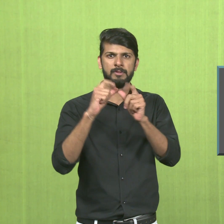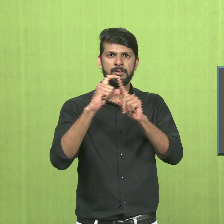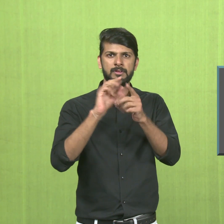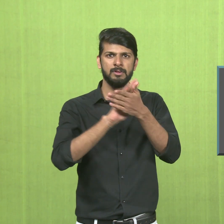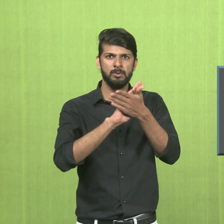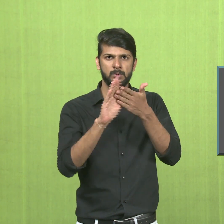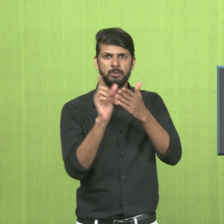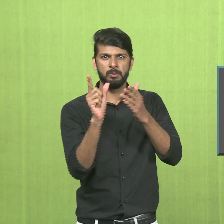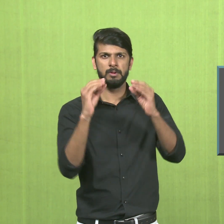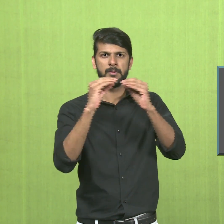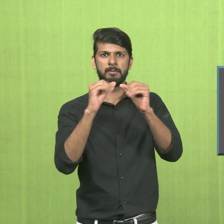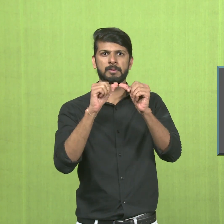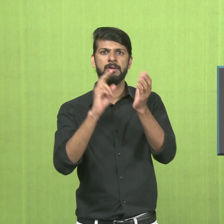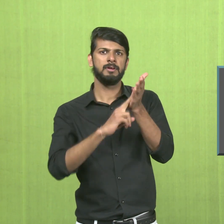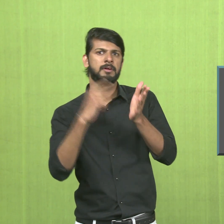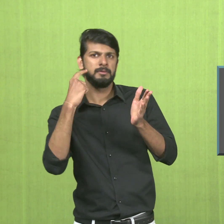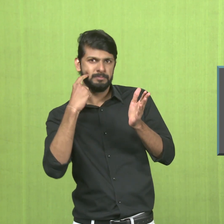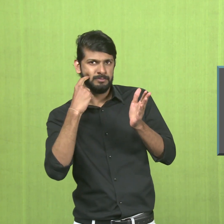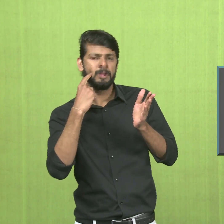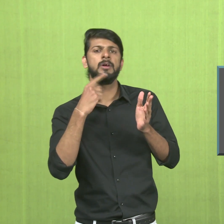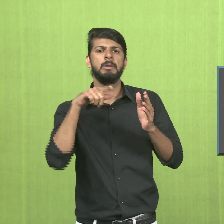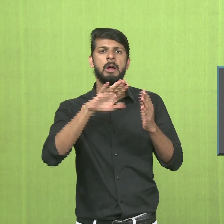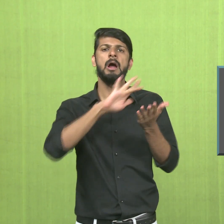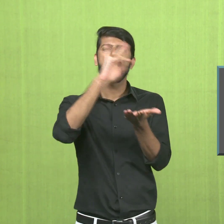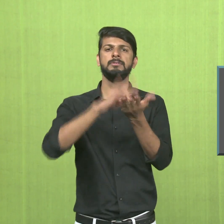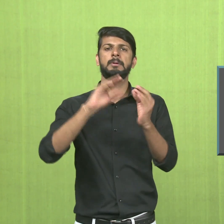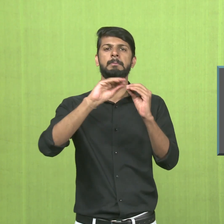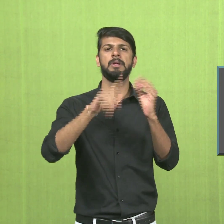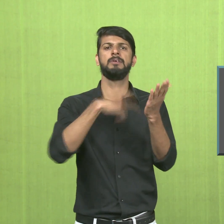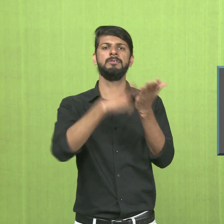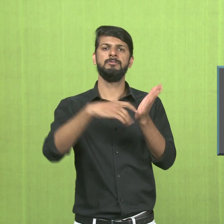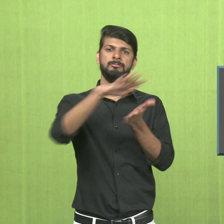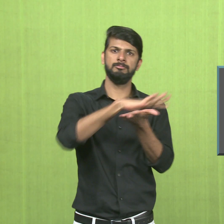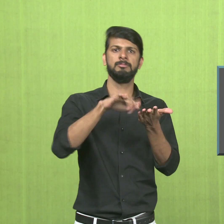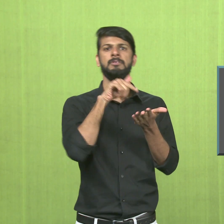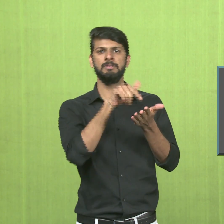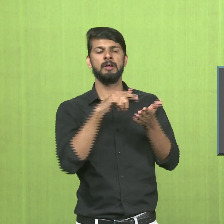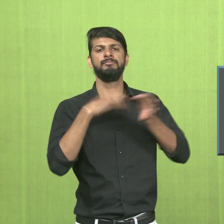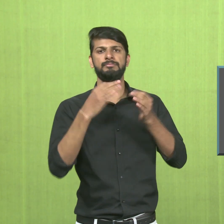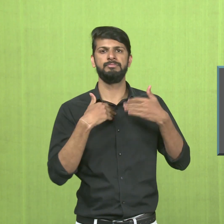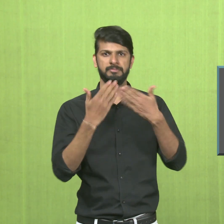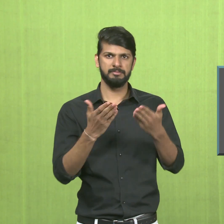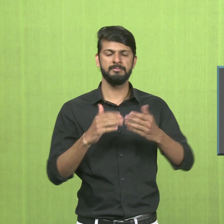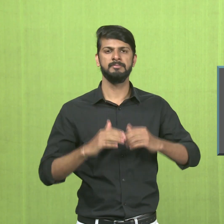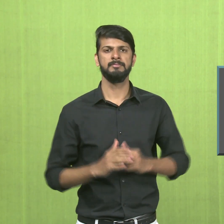This painting is the Madhubani painting, which originates in Bihar.